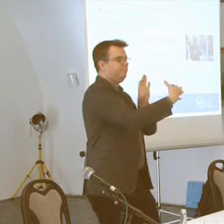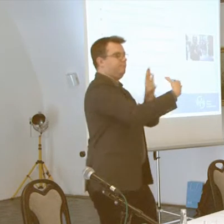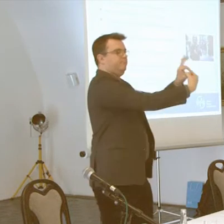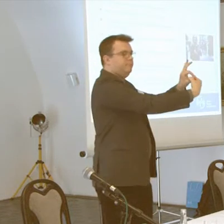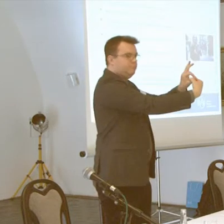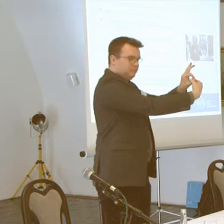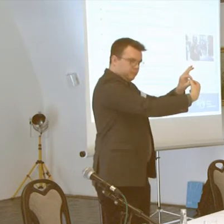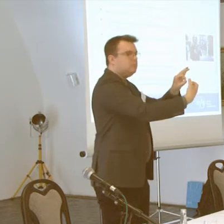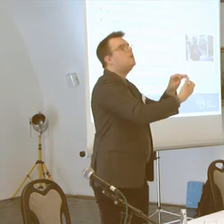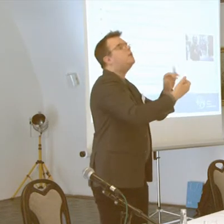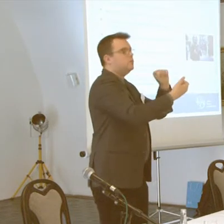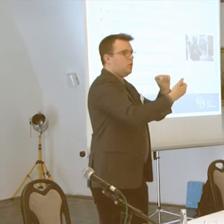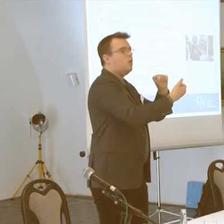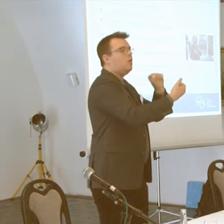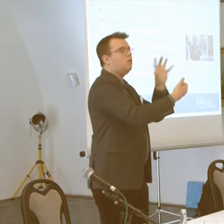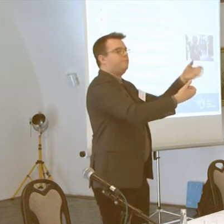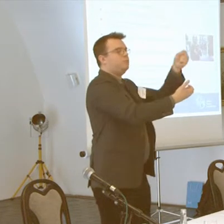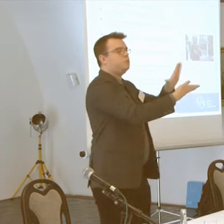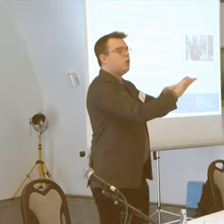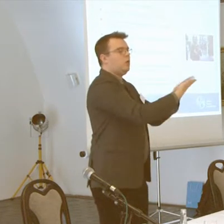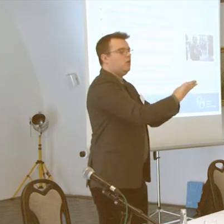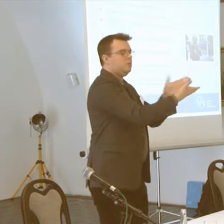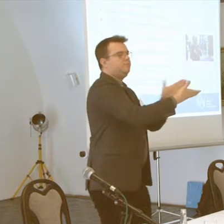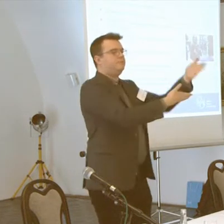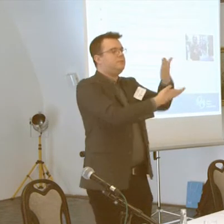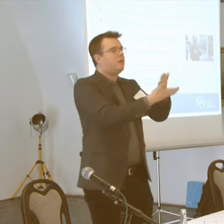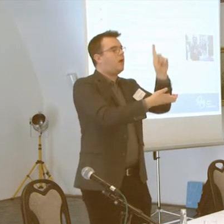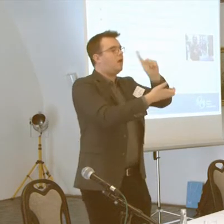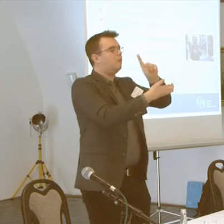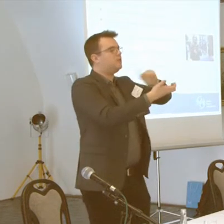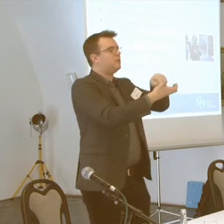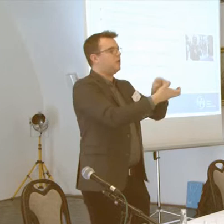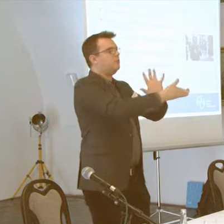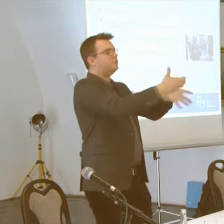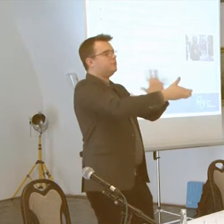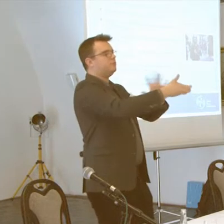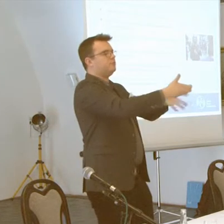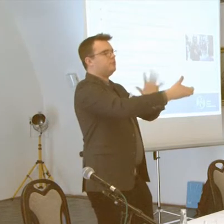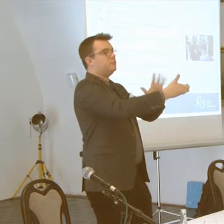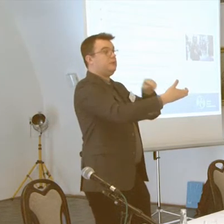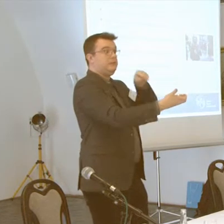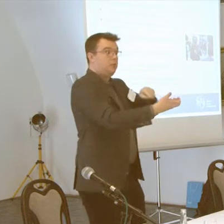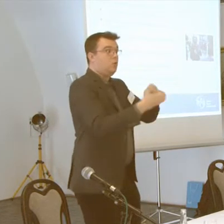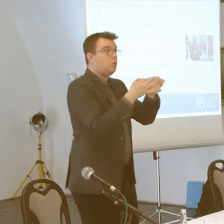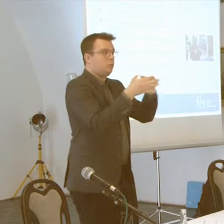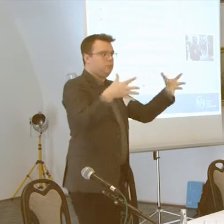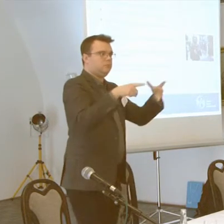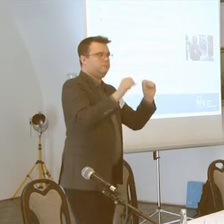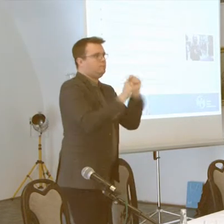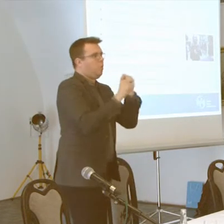phone. Get in contact with 112 through an interpreter. So you called up the interpreter, then